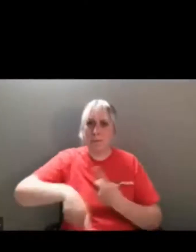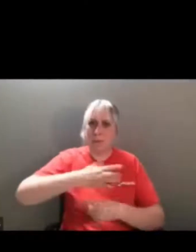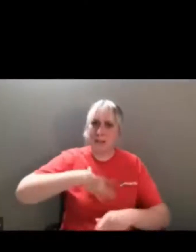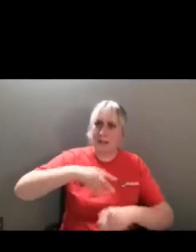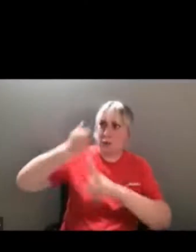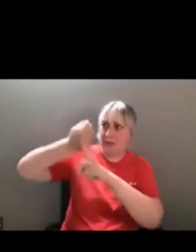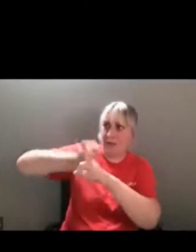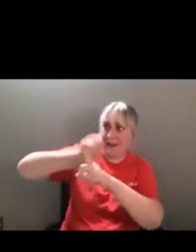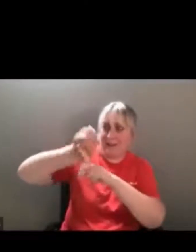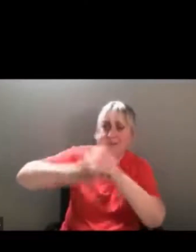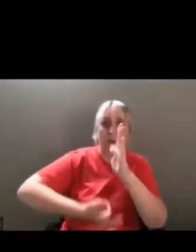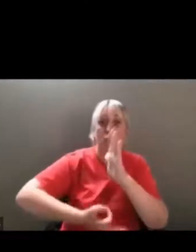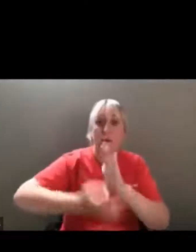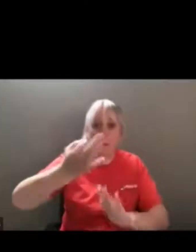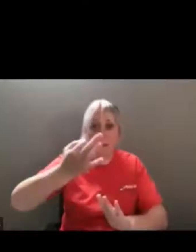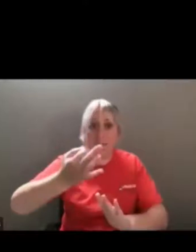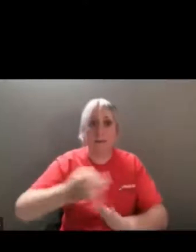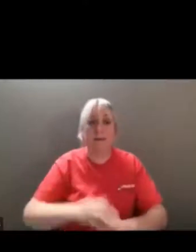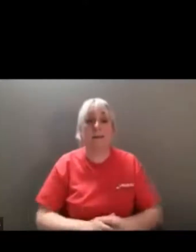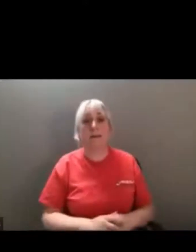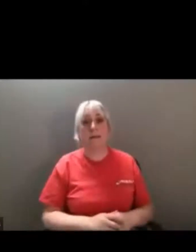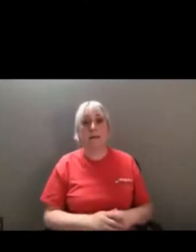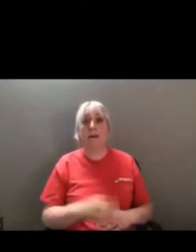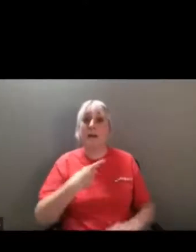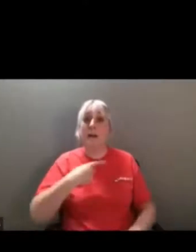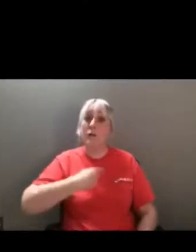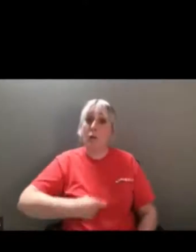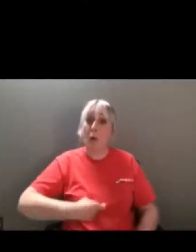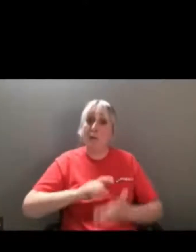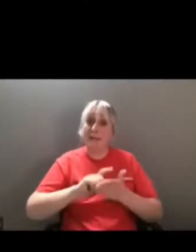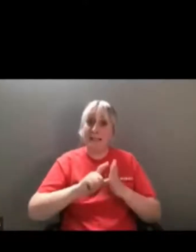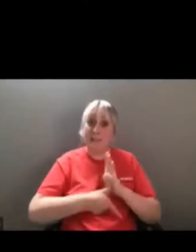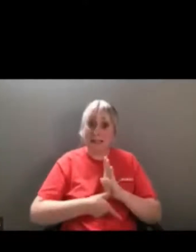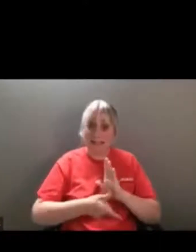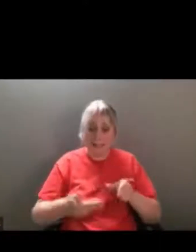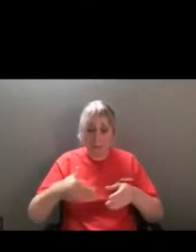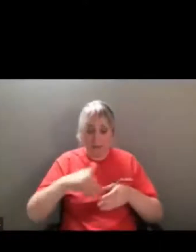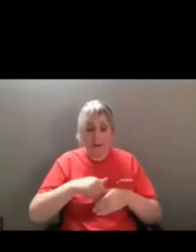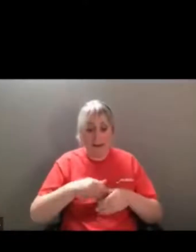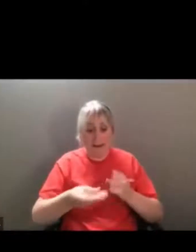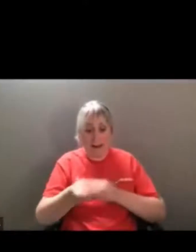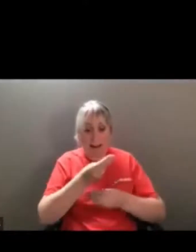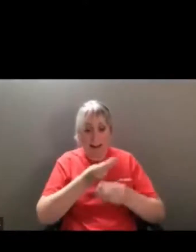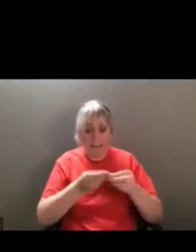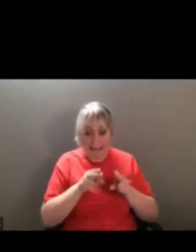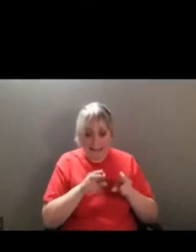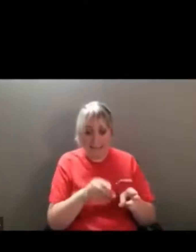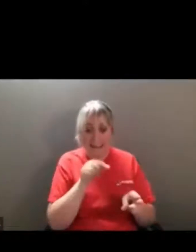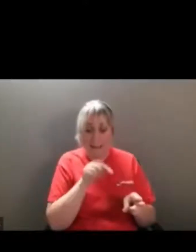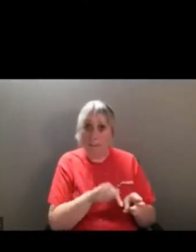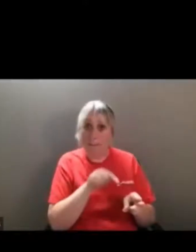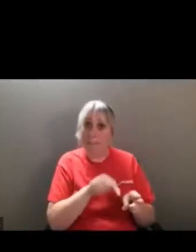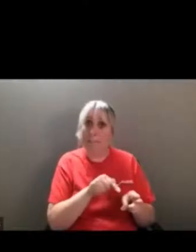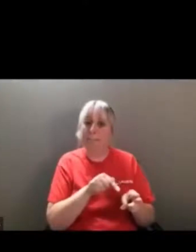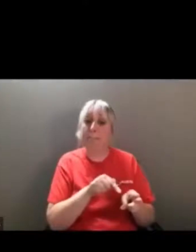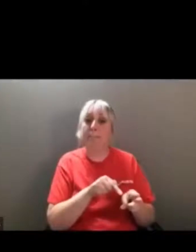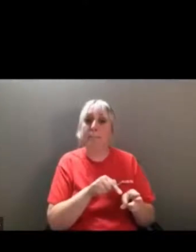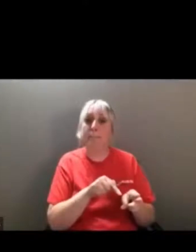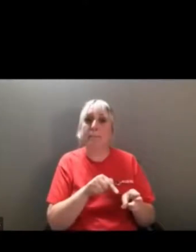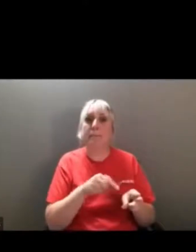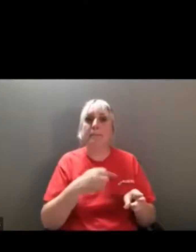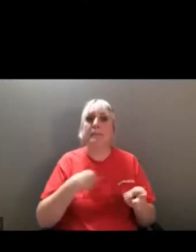Ultimately, though, the intrinsic role that disability plays within a capitalist system means that, as expressed by Mike